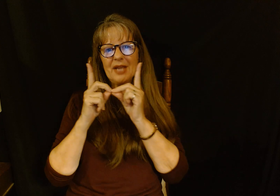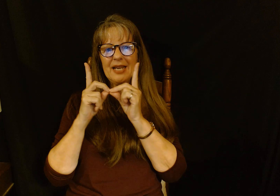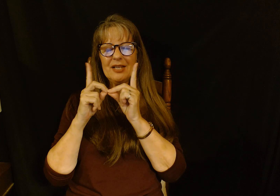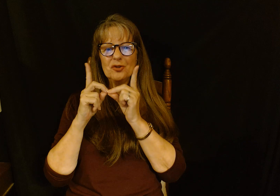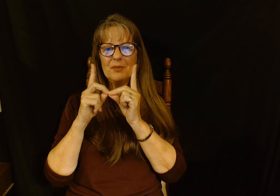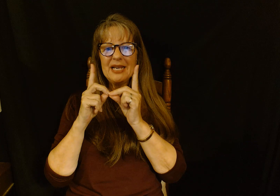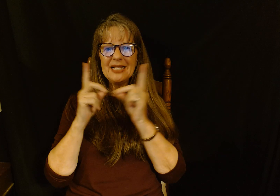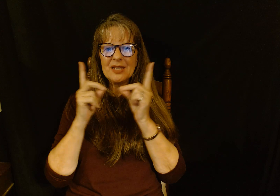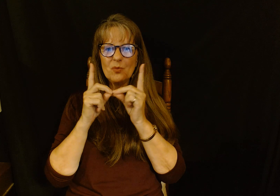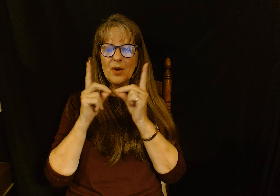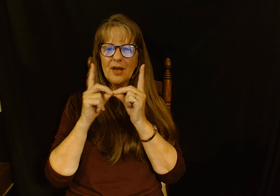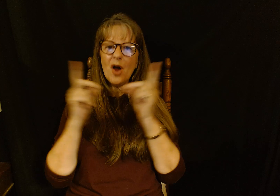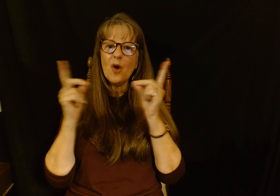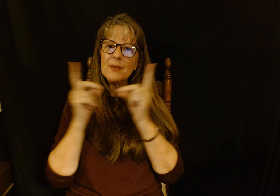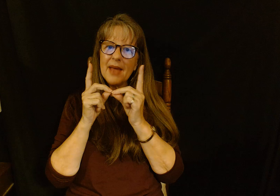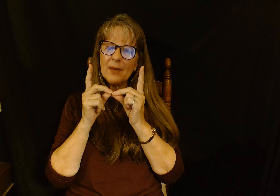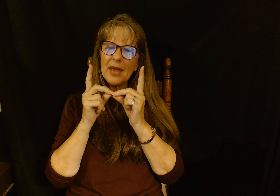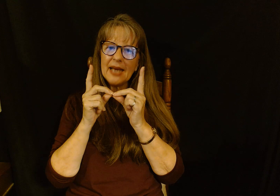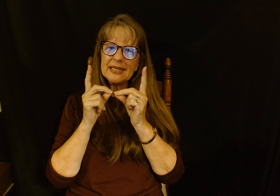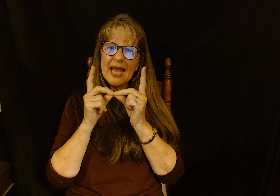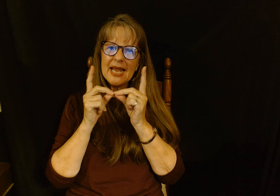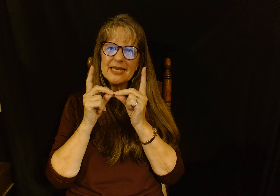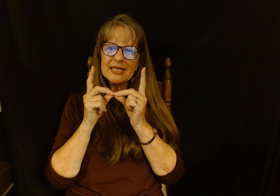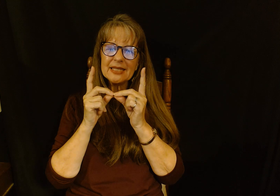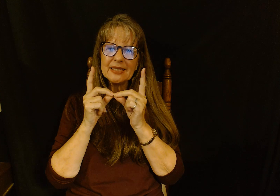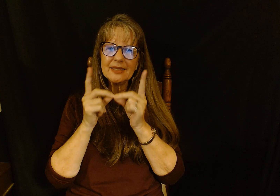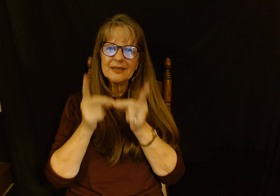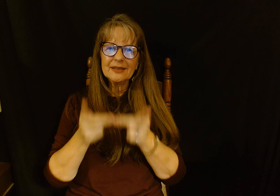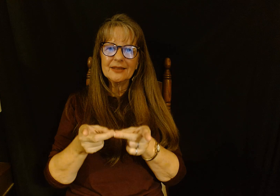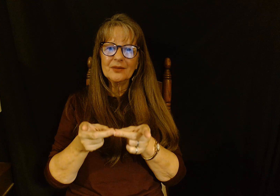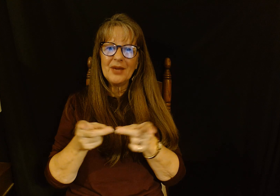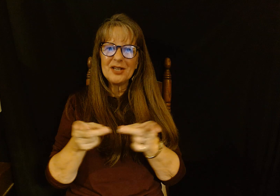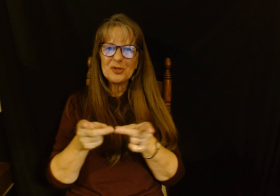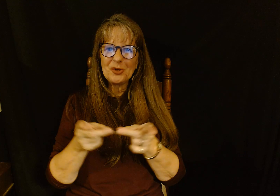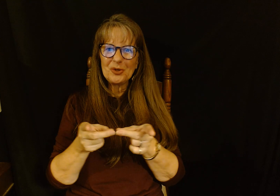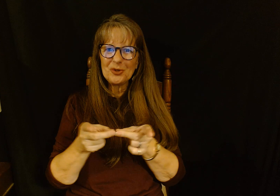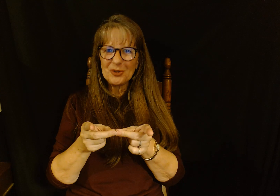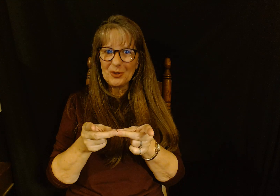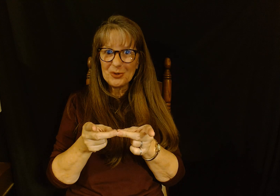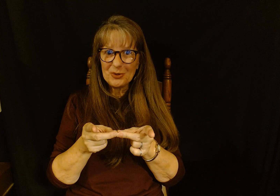is you're meeting someone. Oh, we met. We had a date. We had dessert. It's close to it, right?